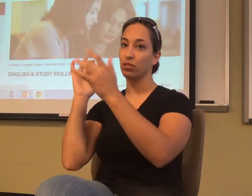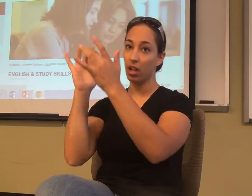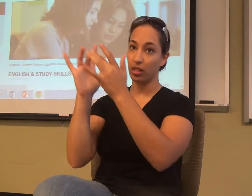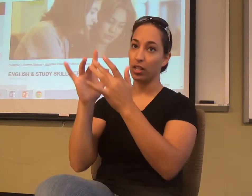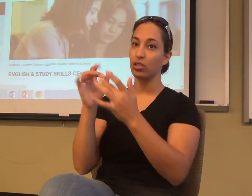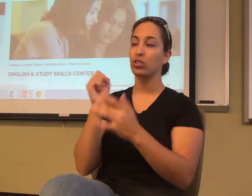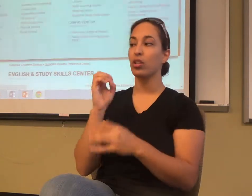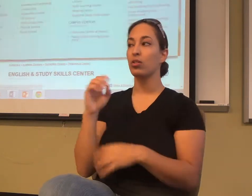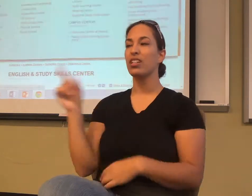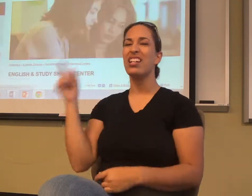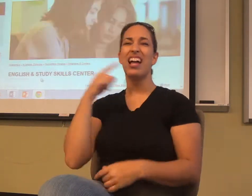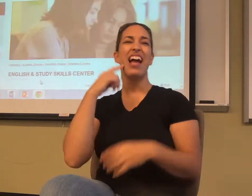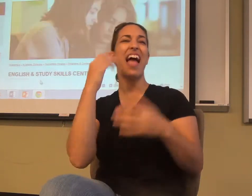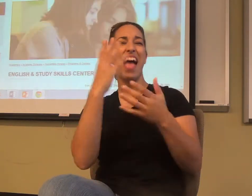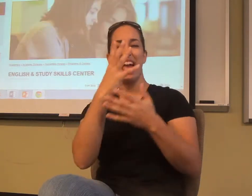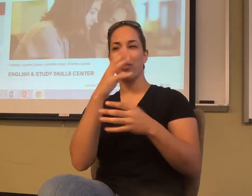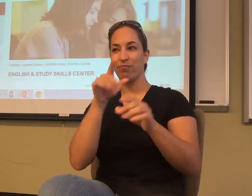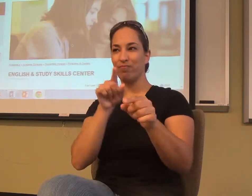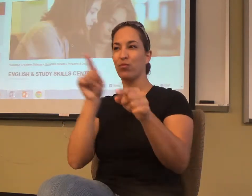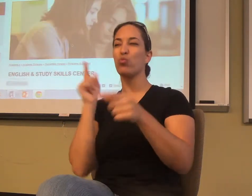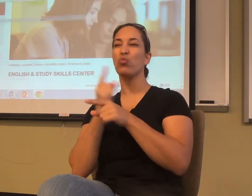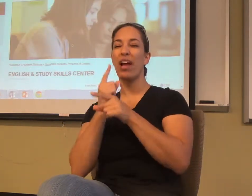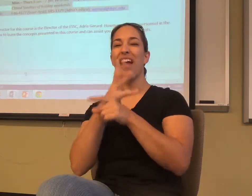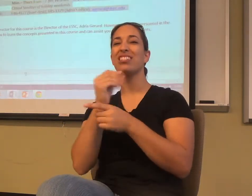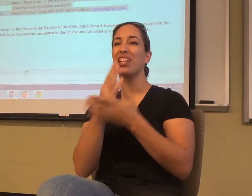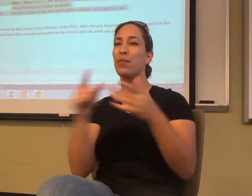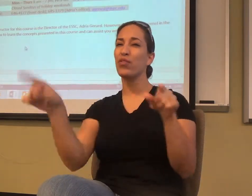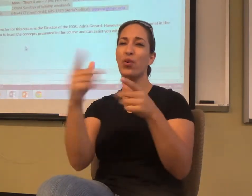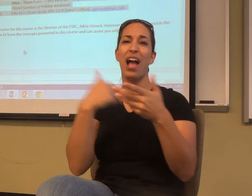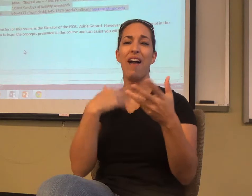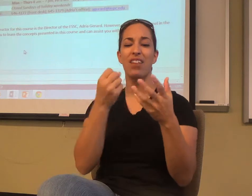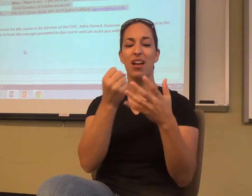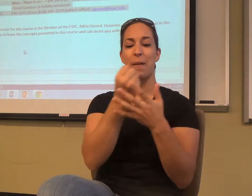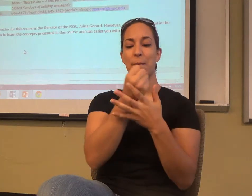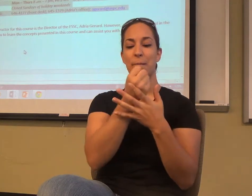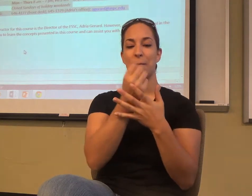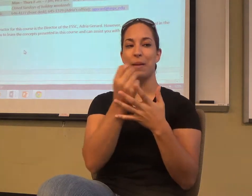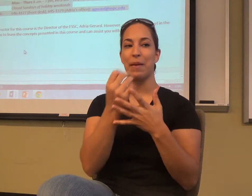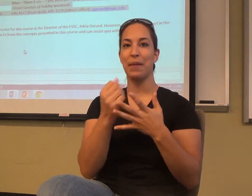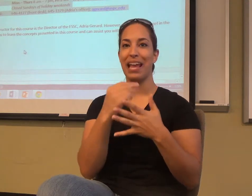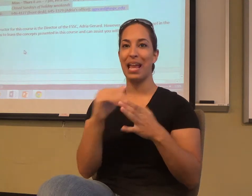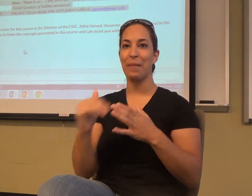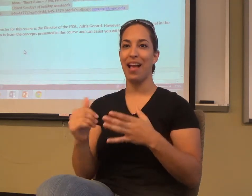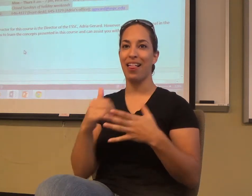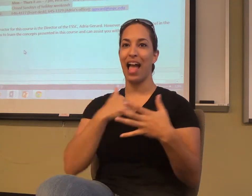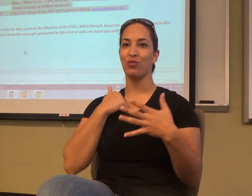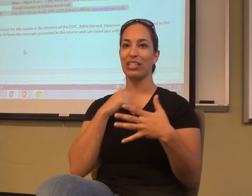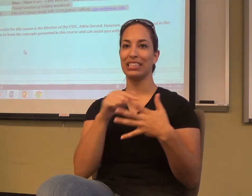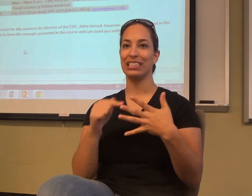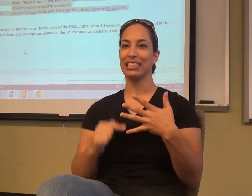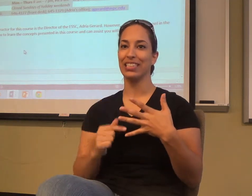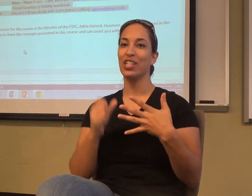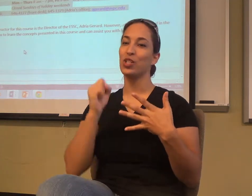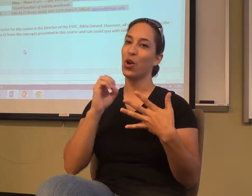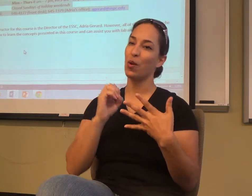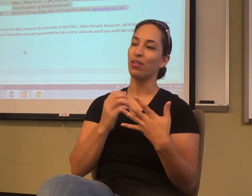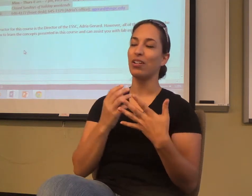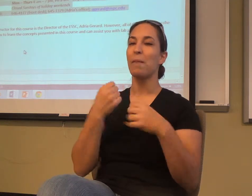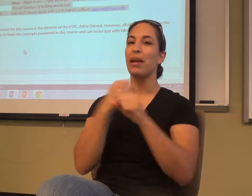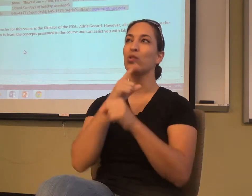and making sure that your information is up to date. Okay, my office is LTC 124. It's here on the first